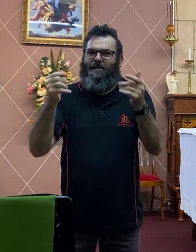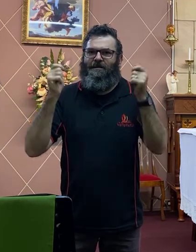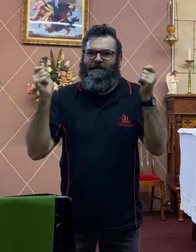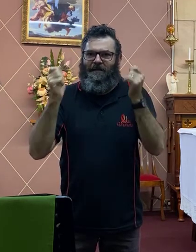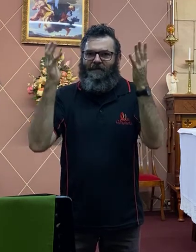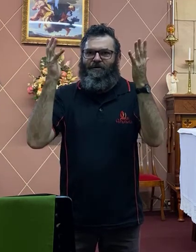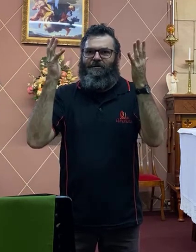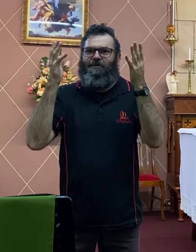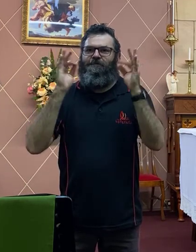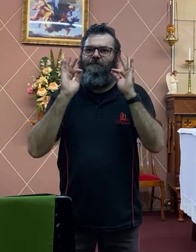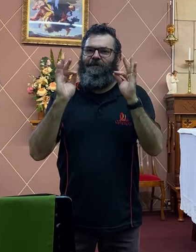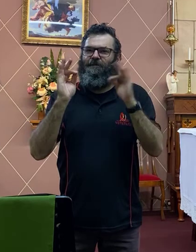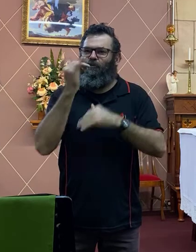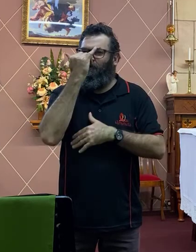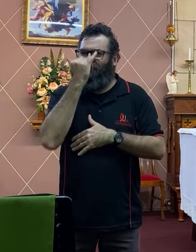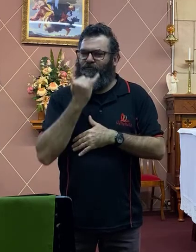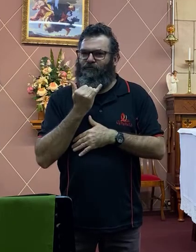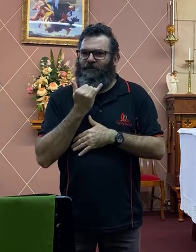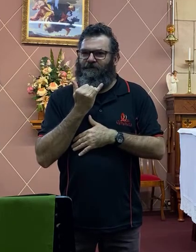mysteries.